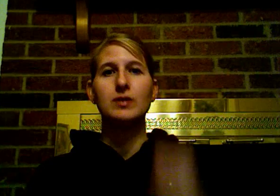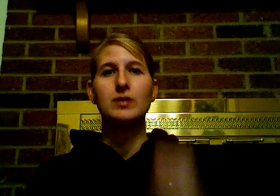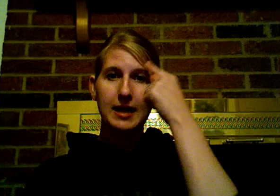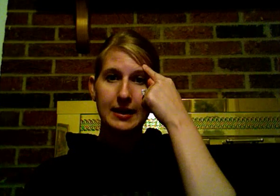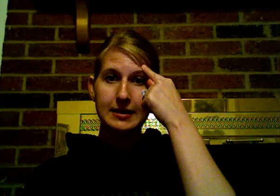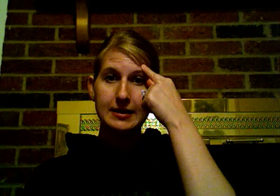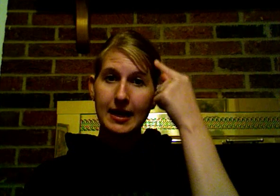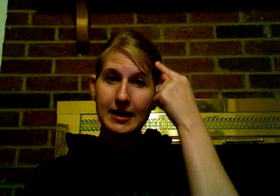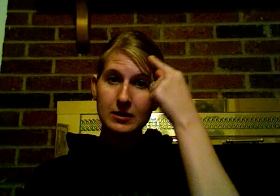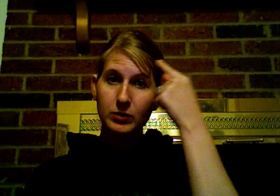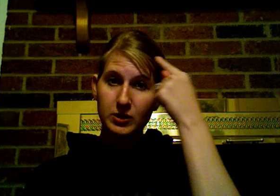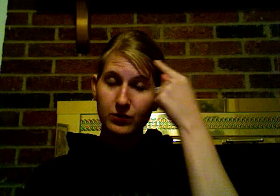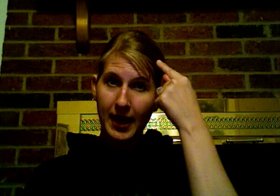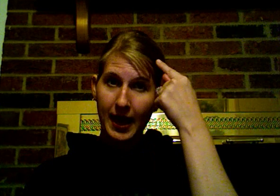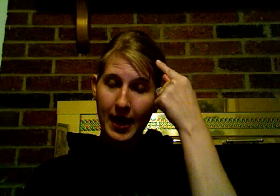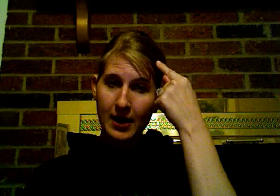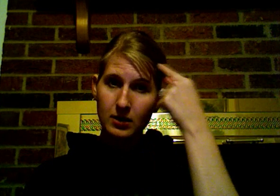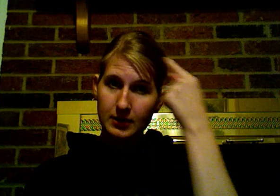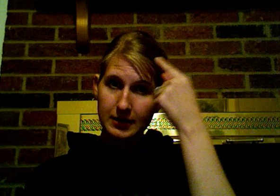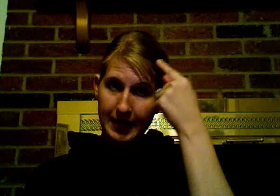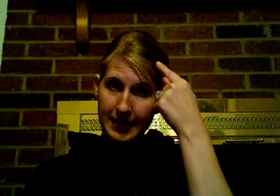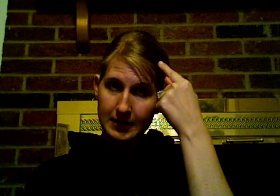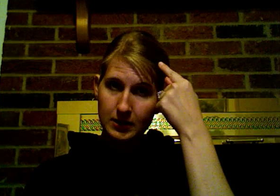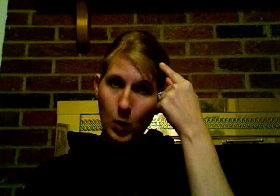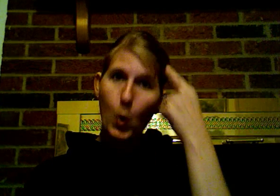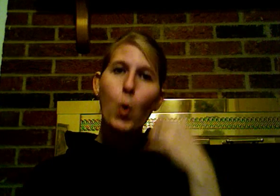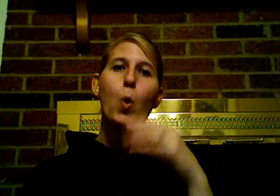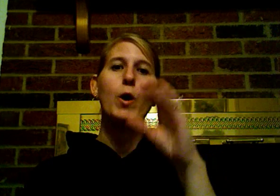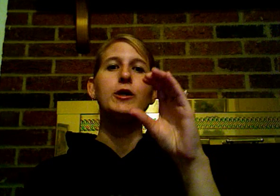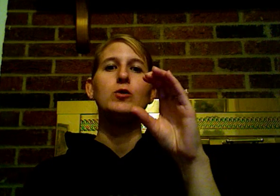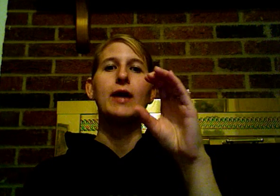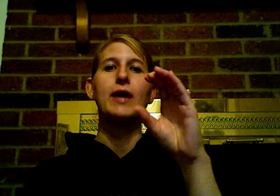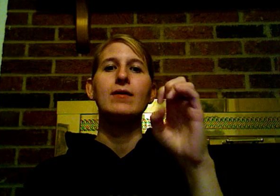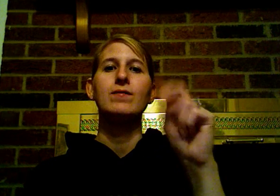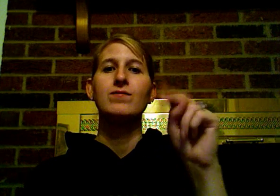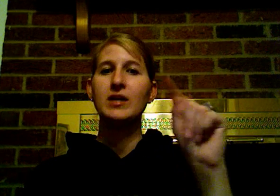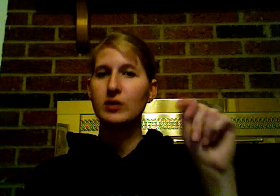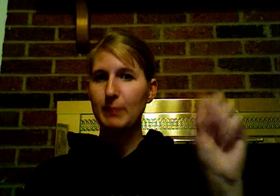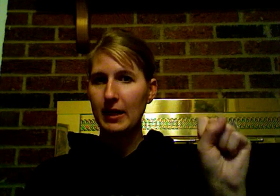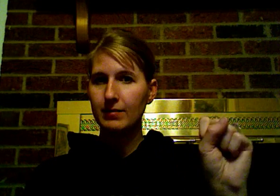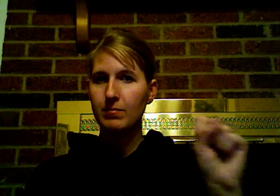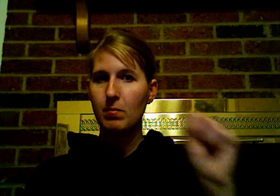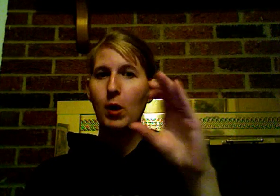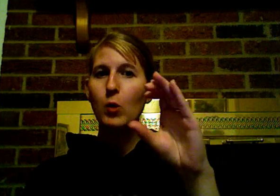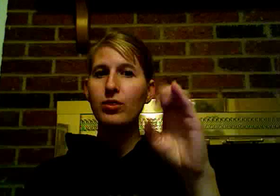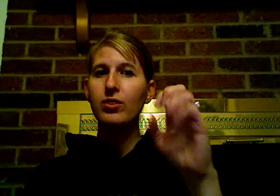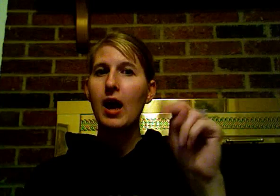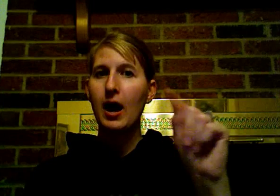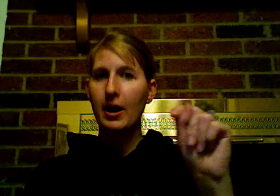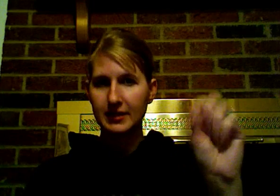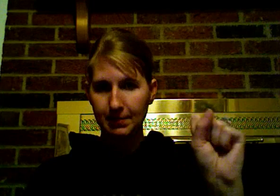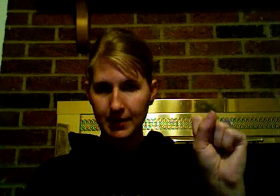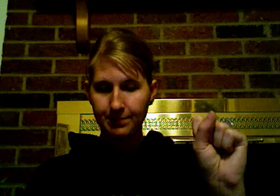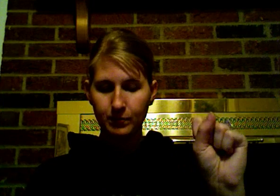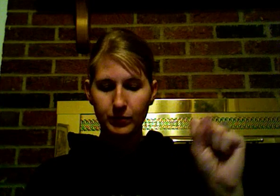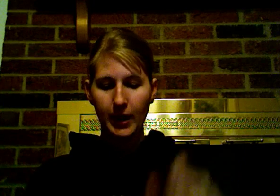You can sign cents, which is from the head, cents, or you can finger spell it. Both are accepted,